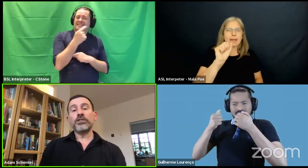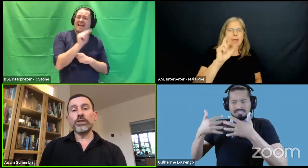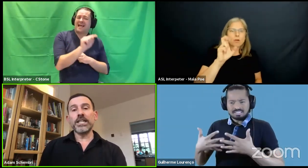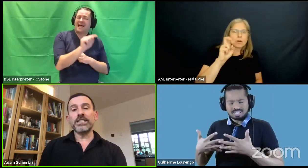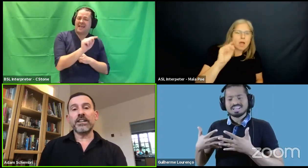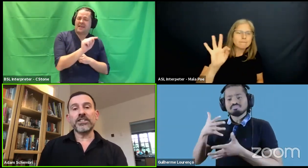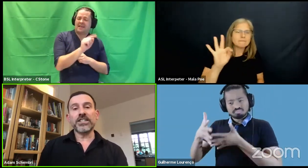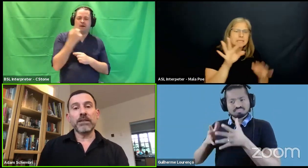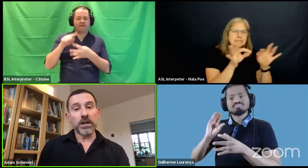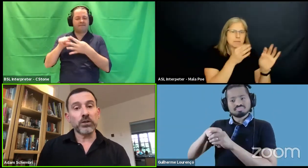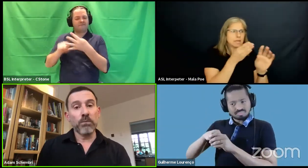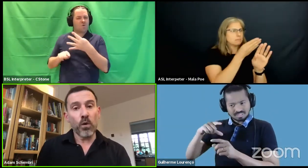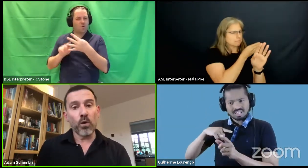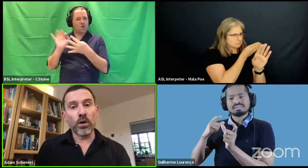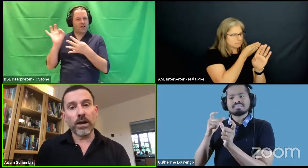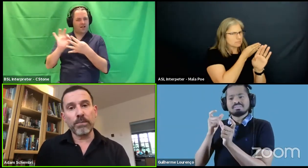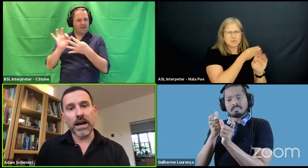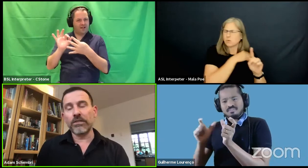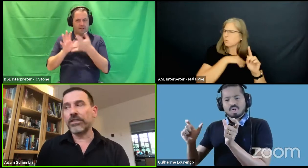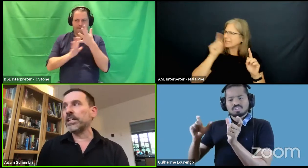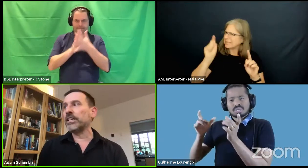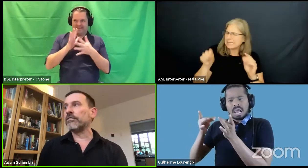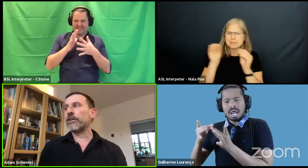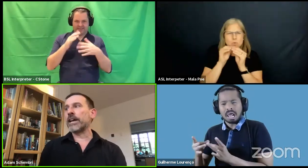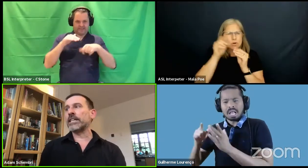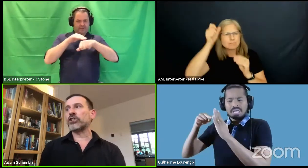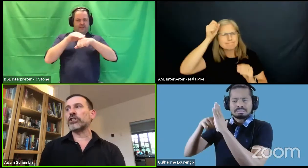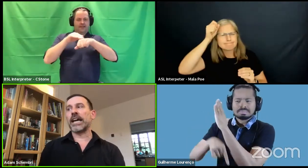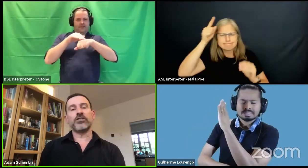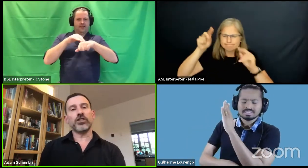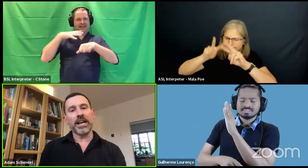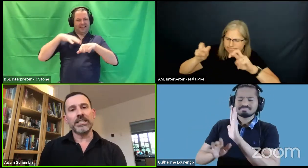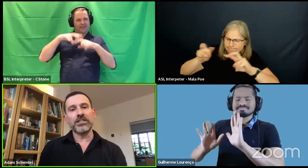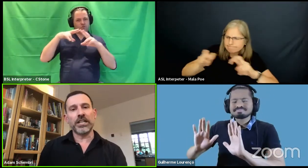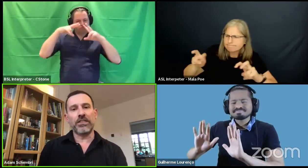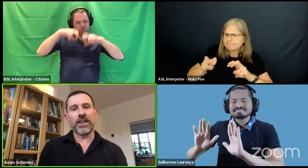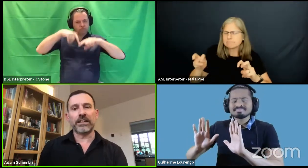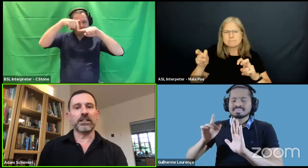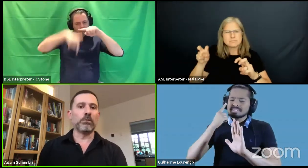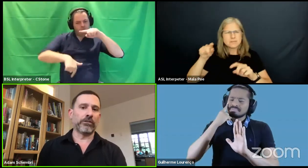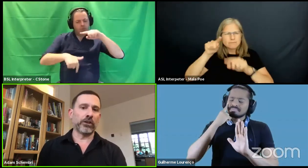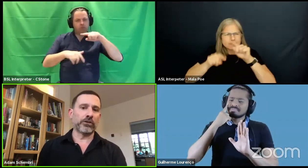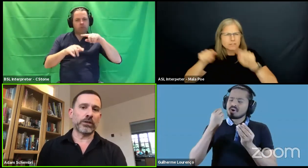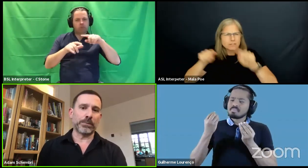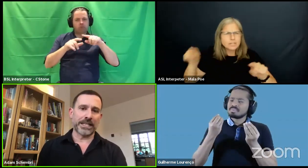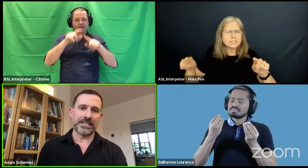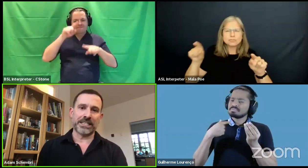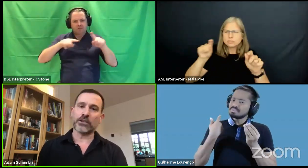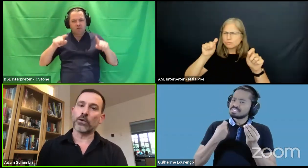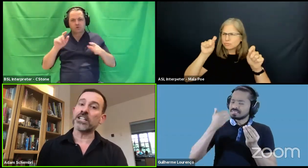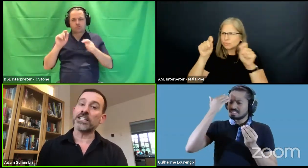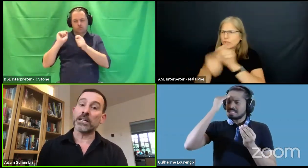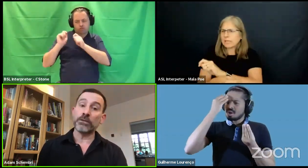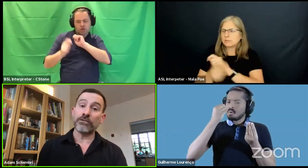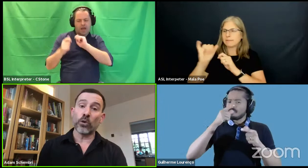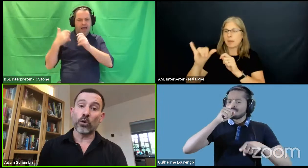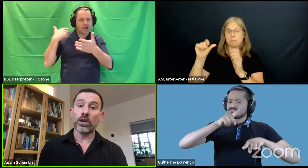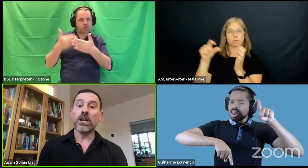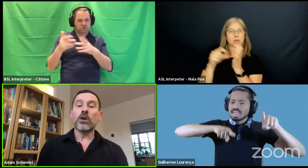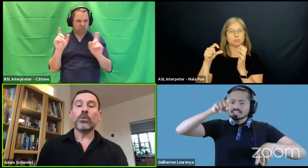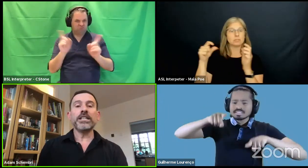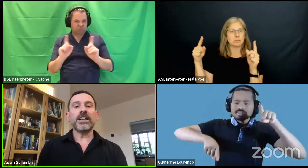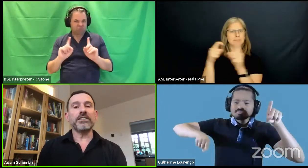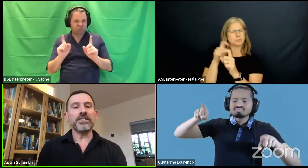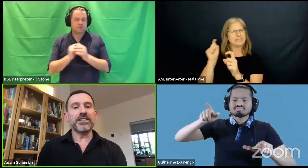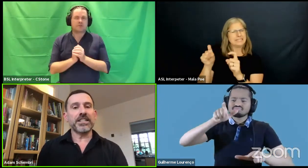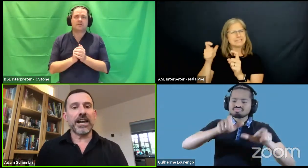we do need to understand much more about the variation and change in that morphological complexity. So as I said before,